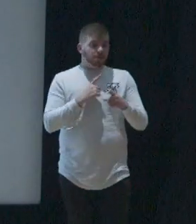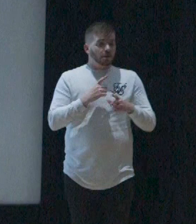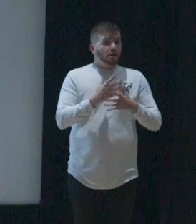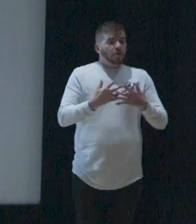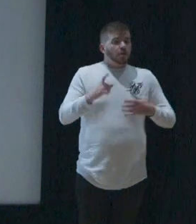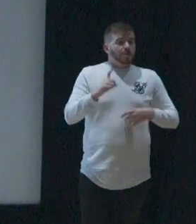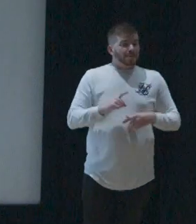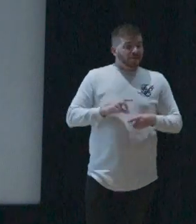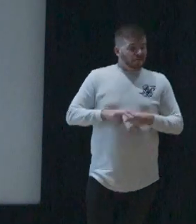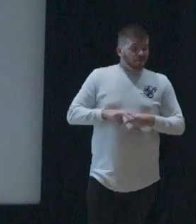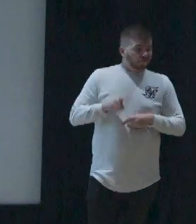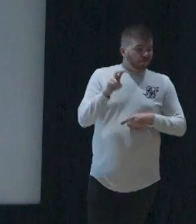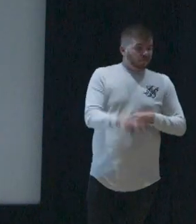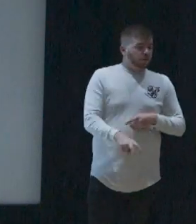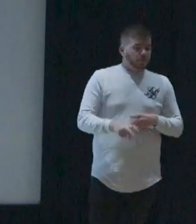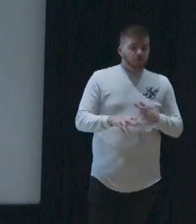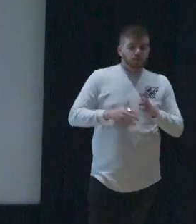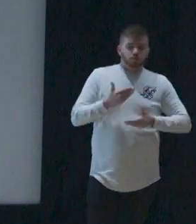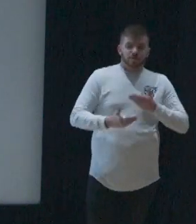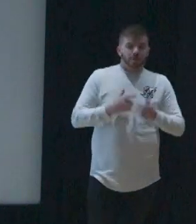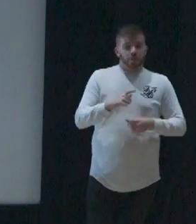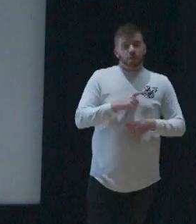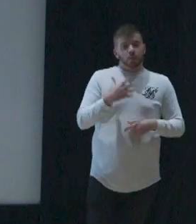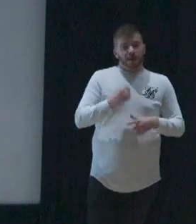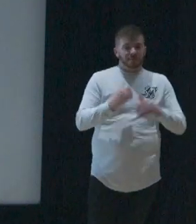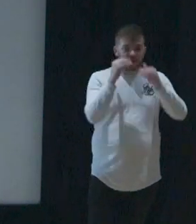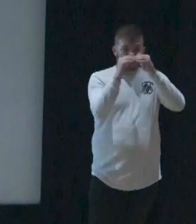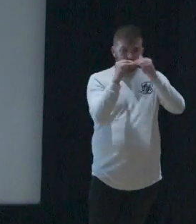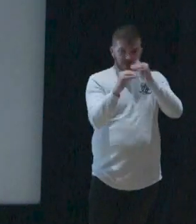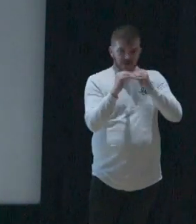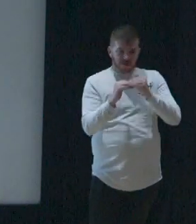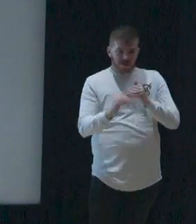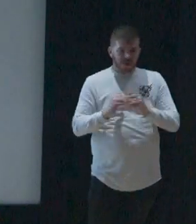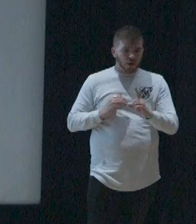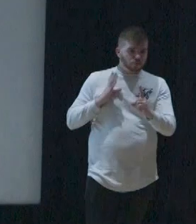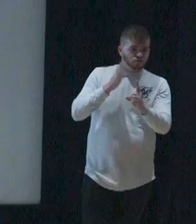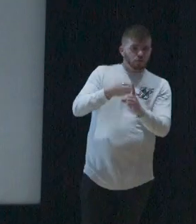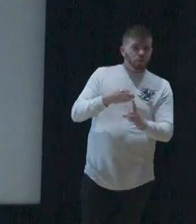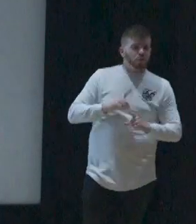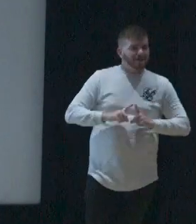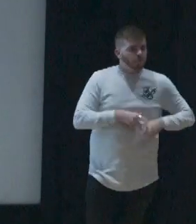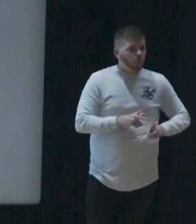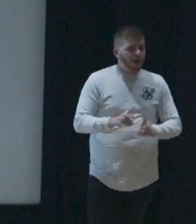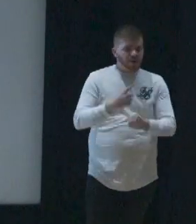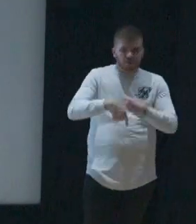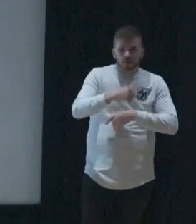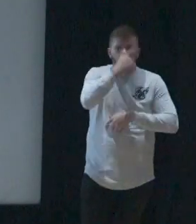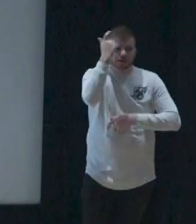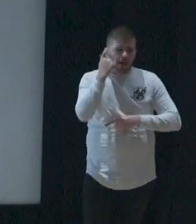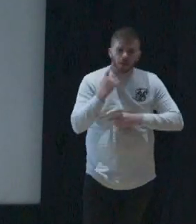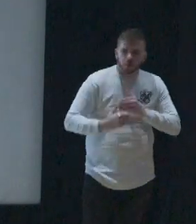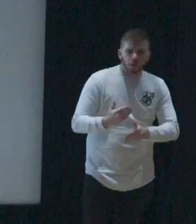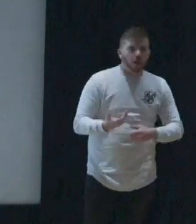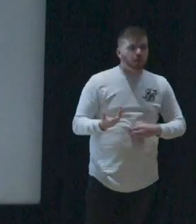of people do skip the story. That's one of the reasons that we have this layered approach where we're introducing it in lots of different ways to make sure people understand what's going on.